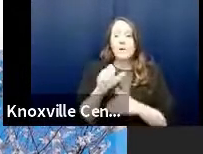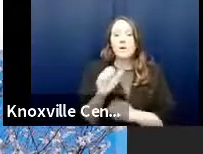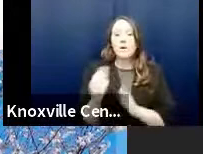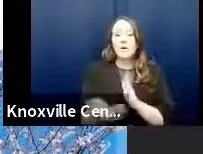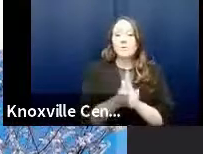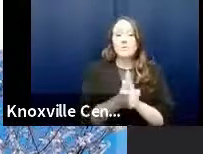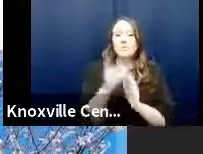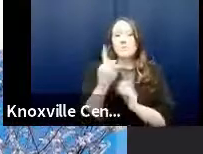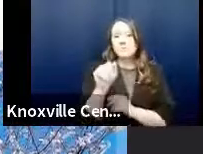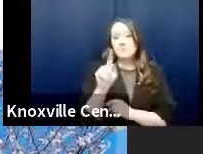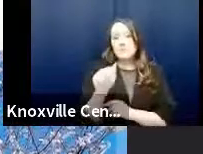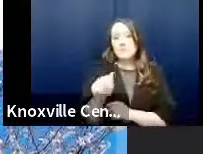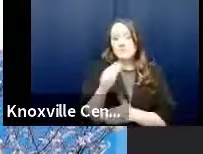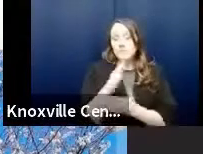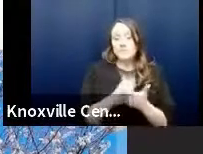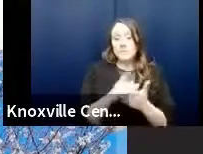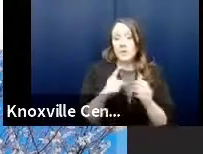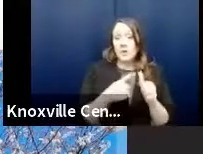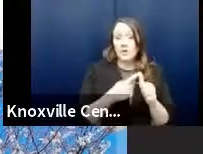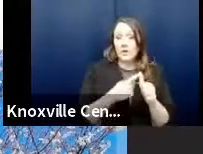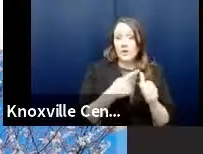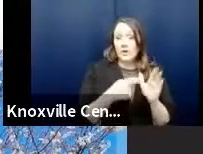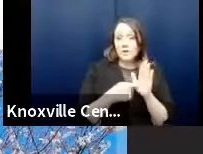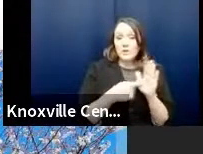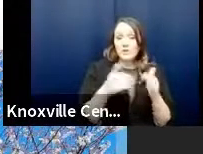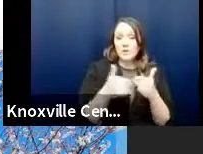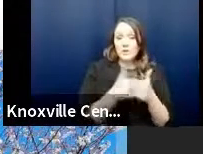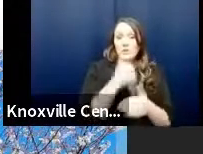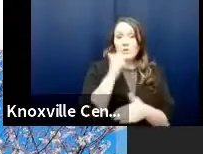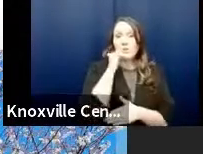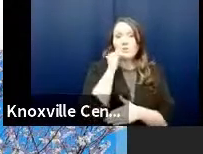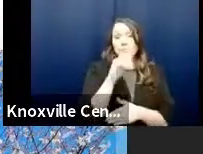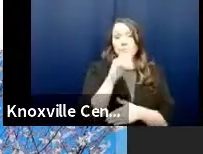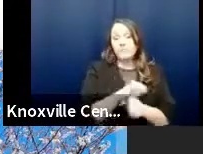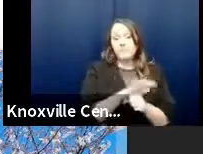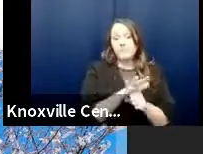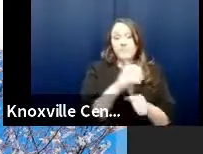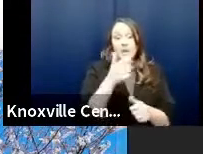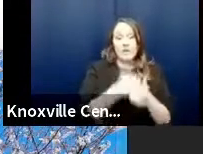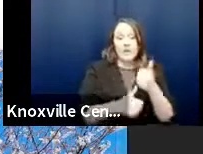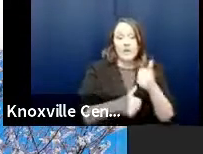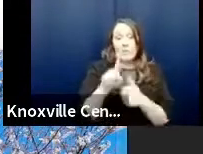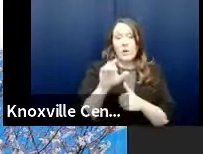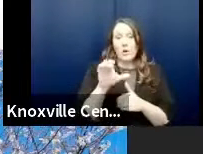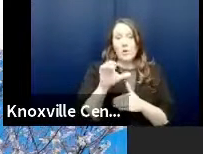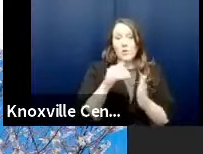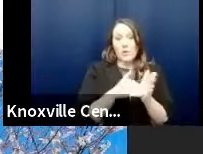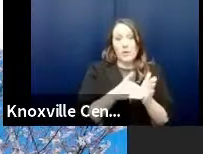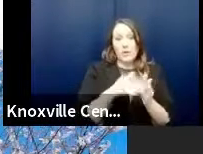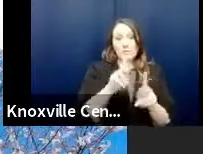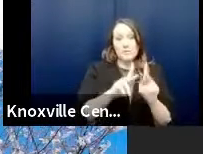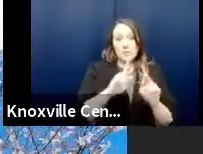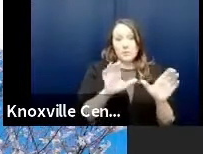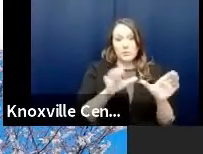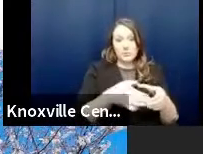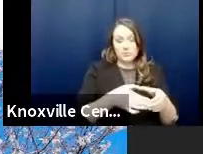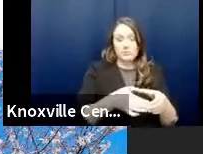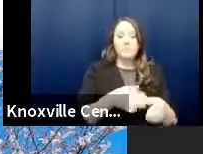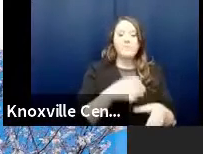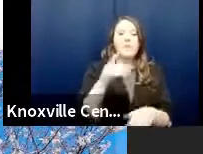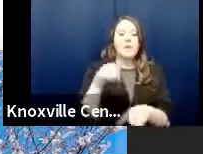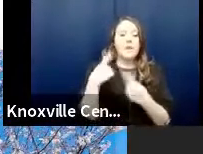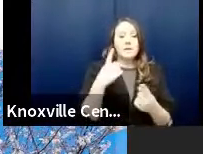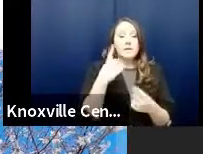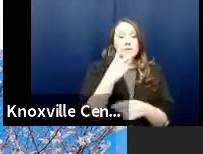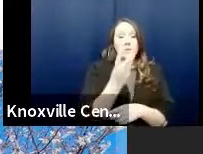data section, the first chart shows new daily COVID cases per 100,000 population. As of Wednesday, our